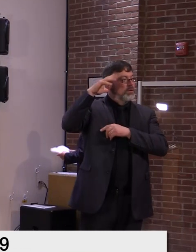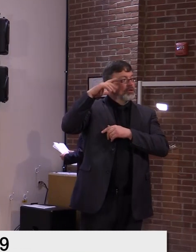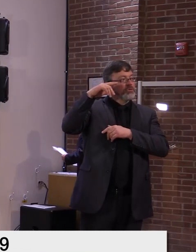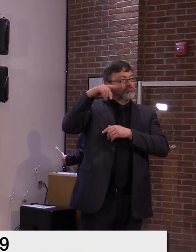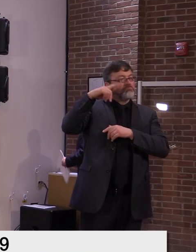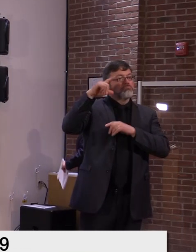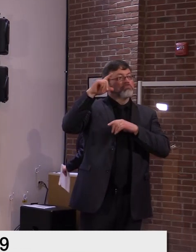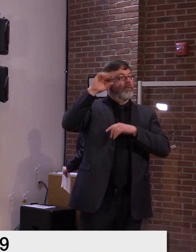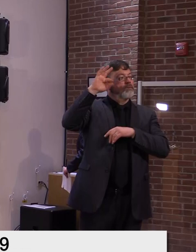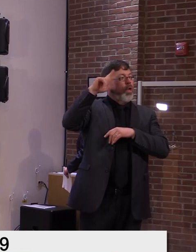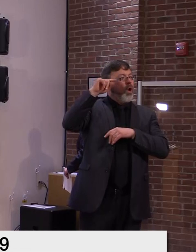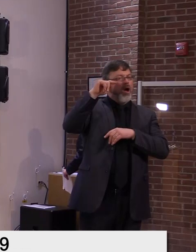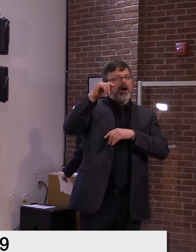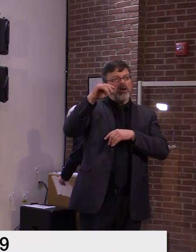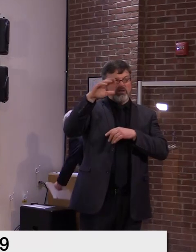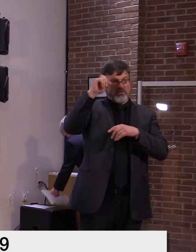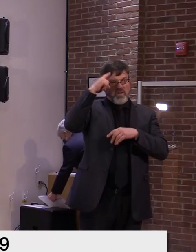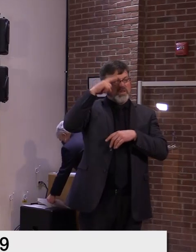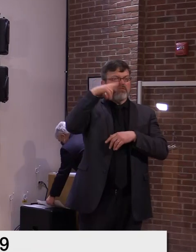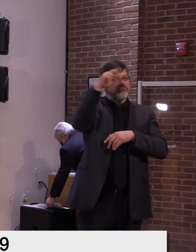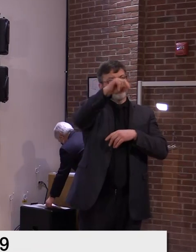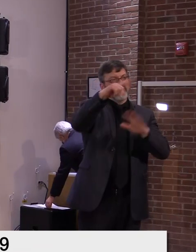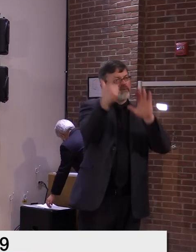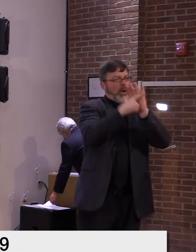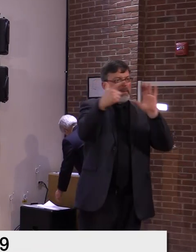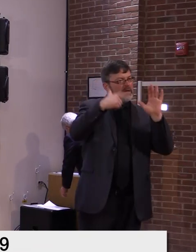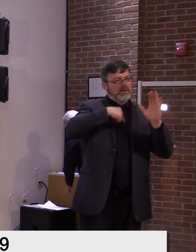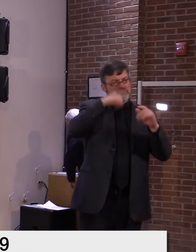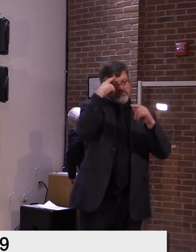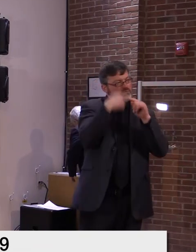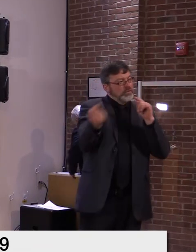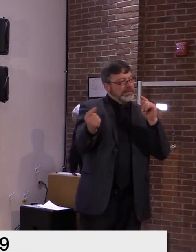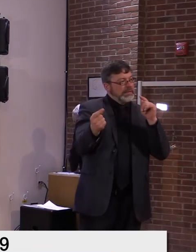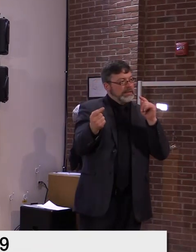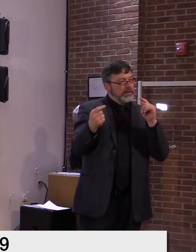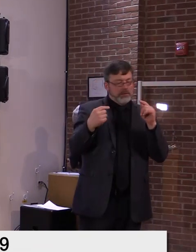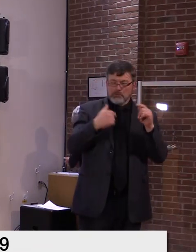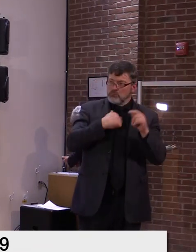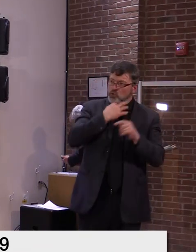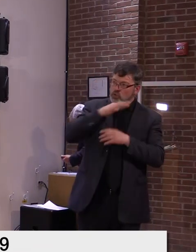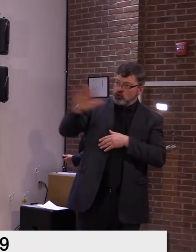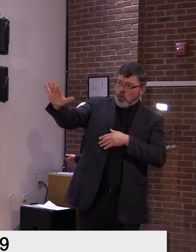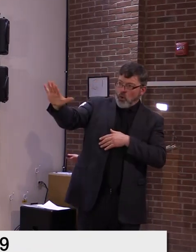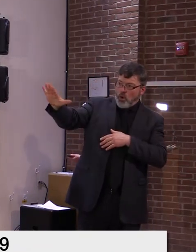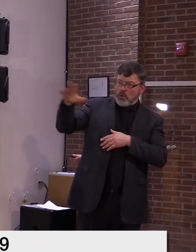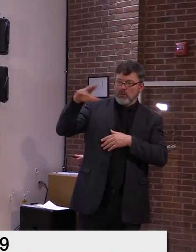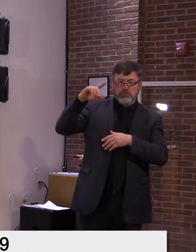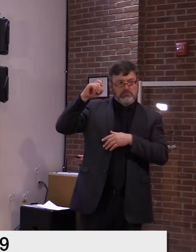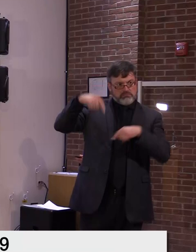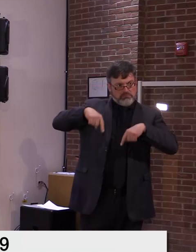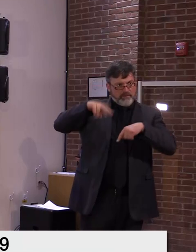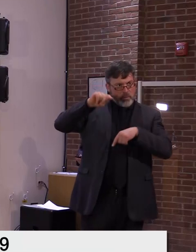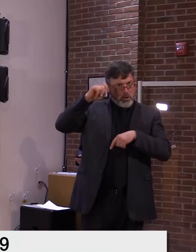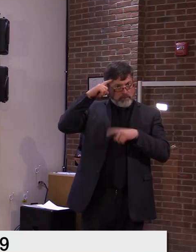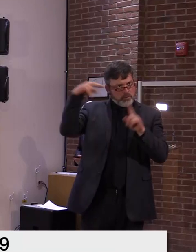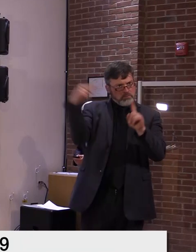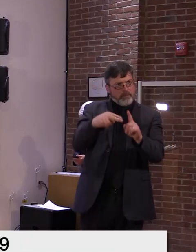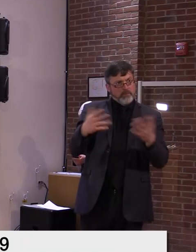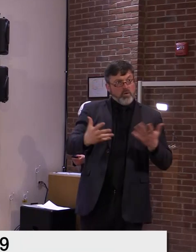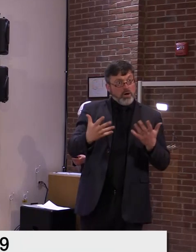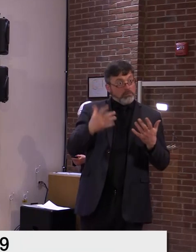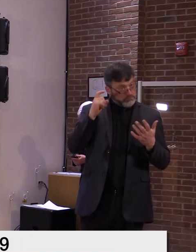we. This is a conversation we're going to have. We haven't had it yet, but I would, again,